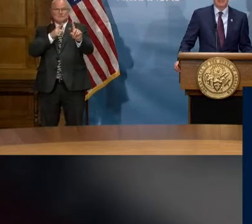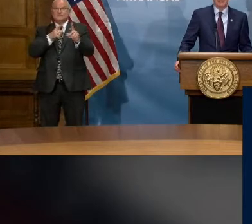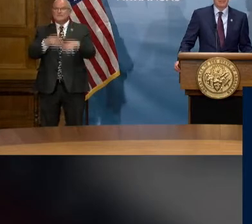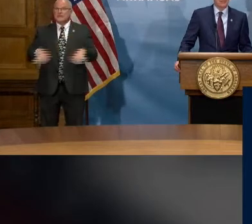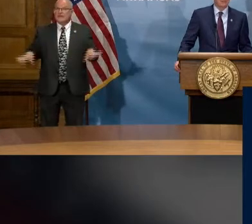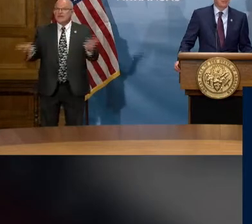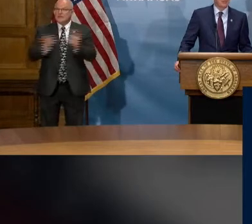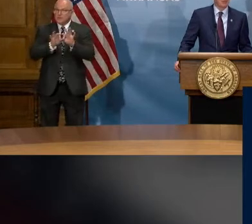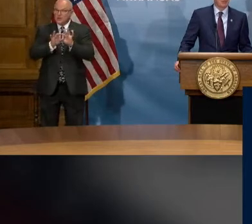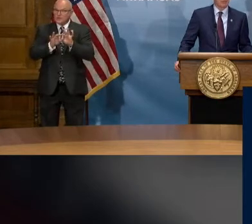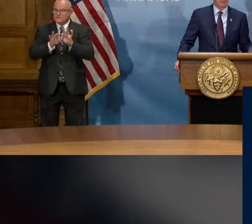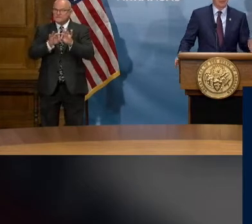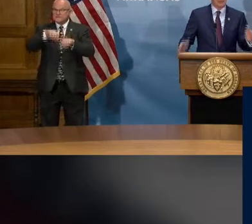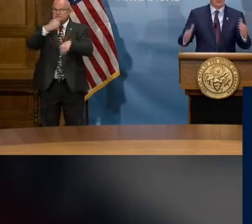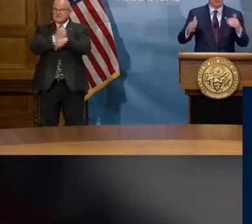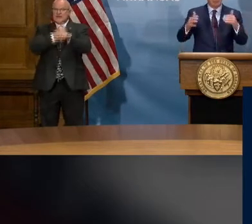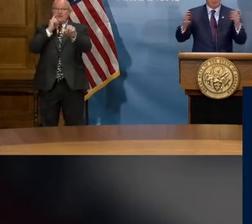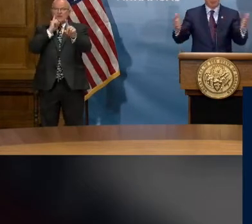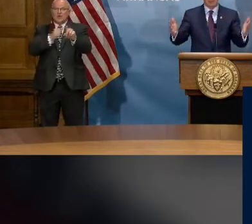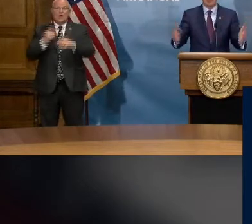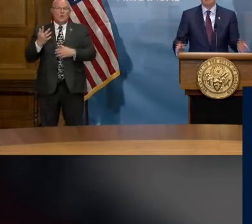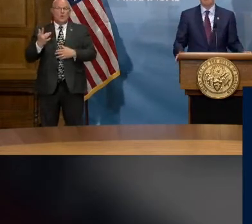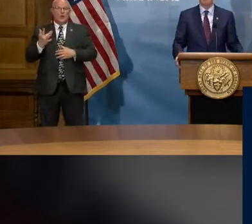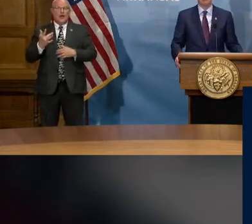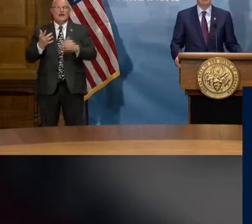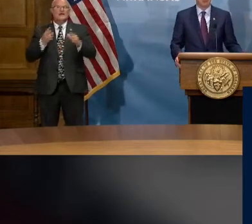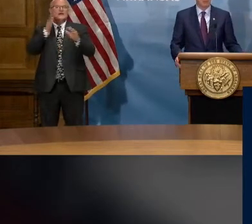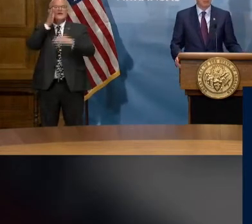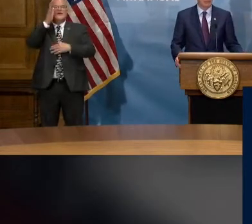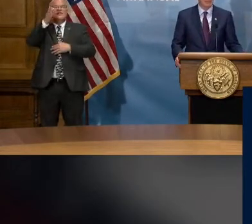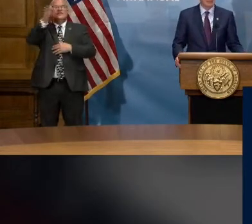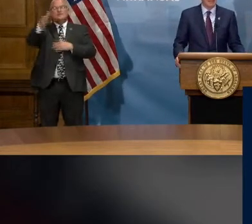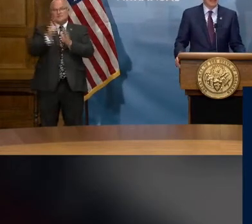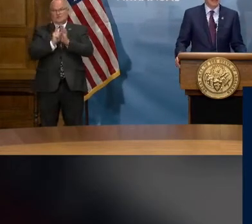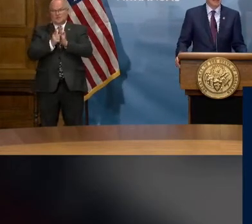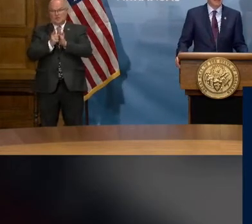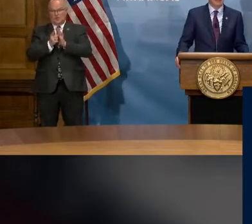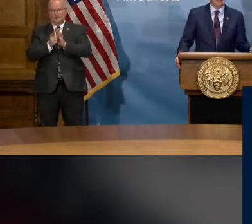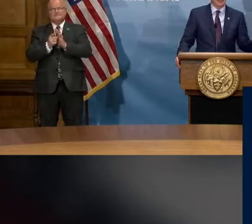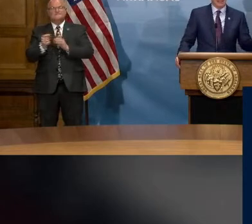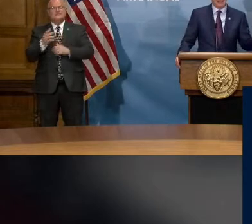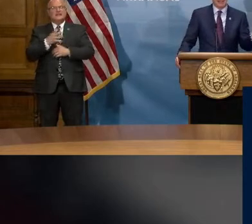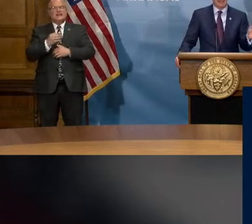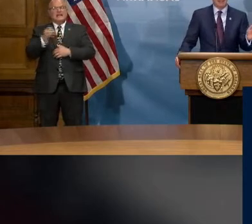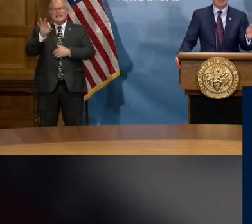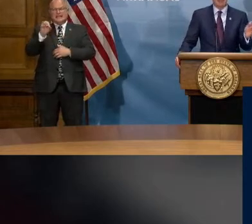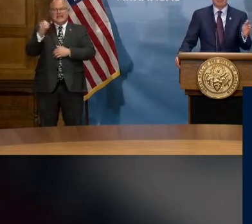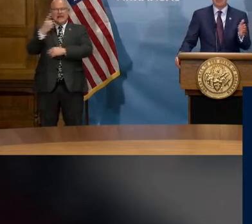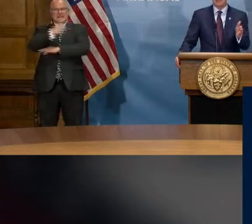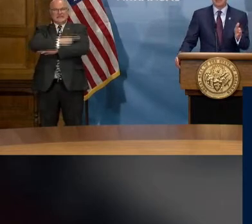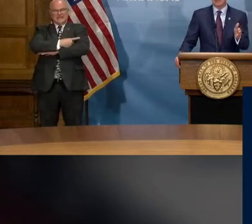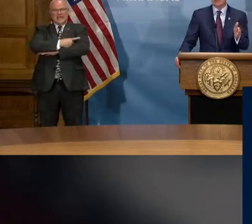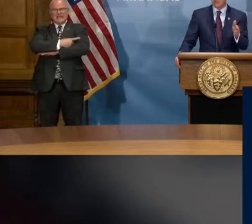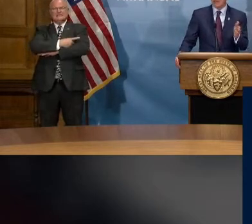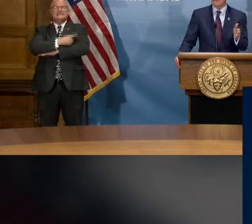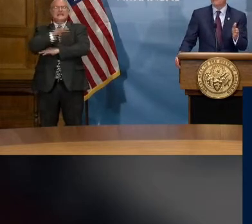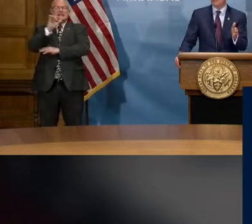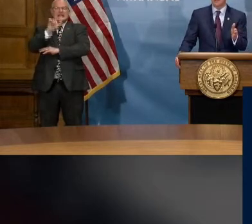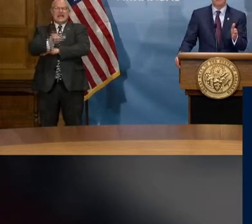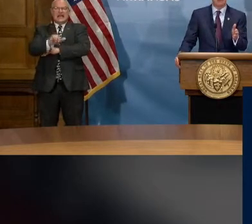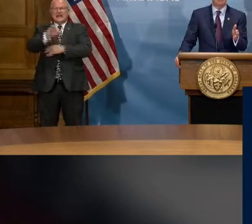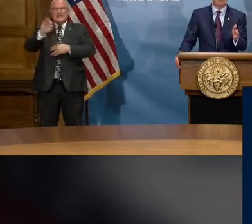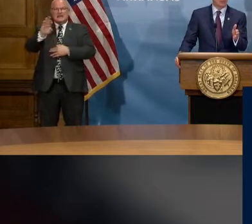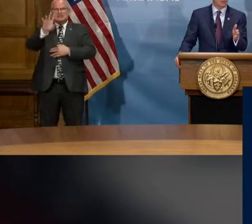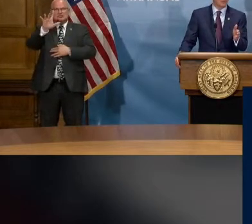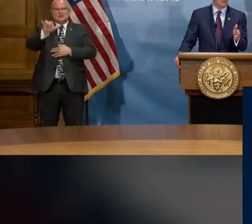important for us to set this goal because you want to look at the future for a moment. And 90 days will put us right at